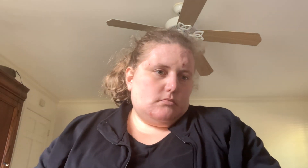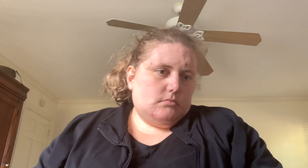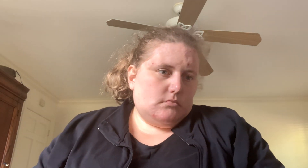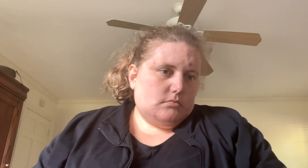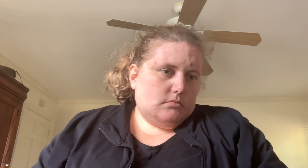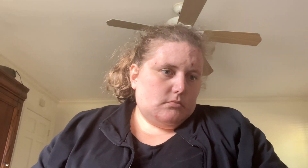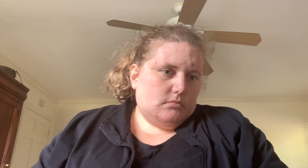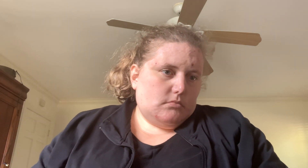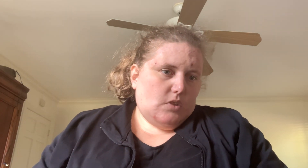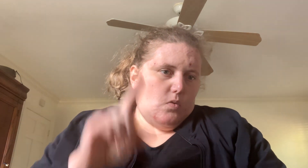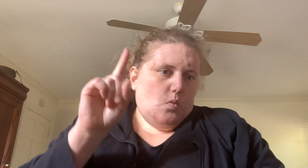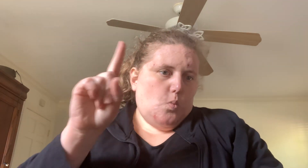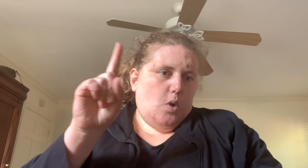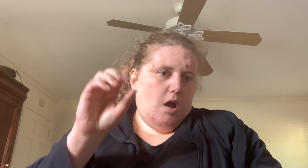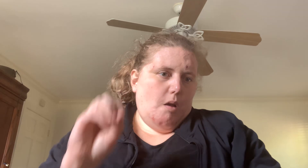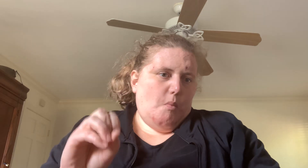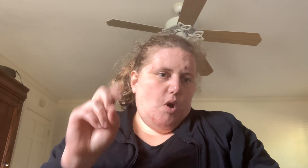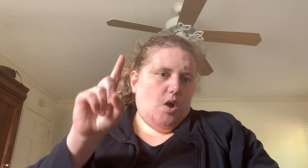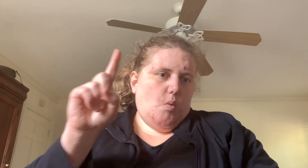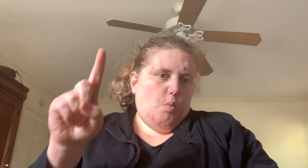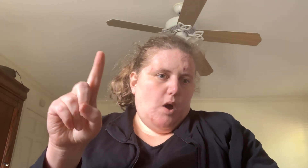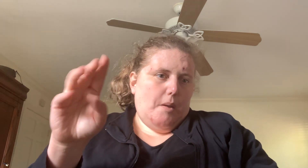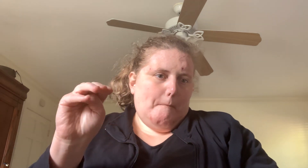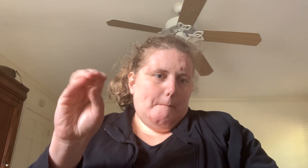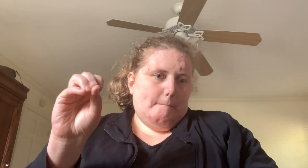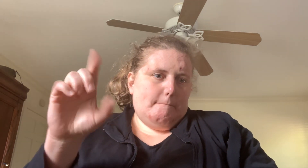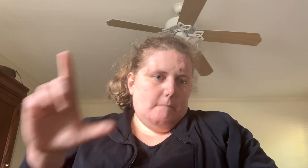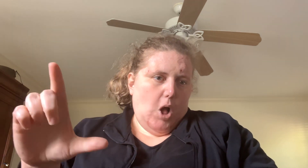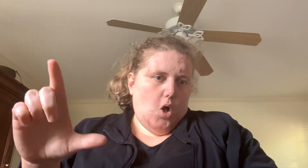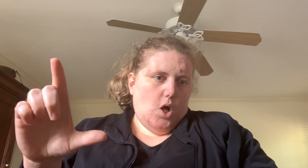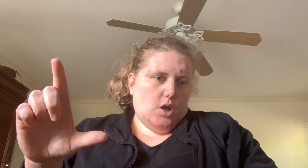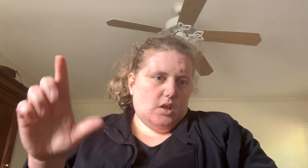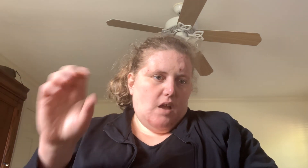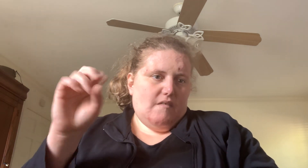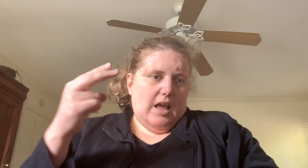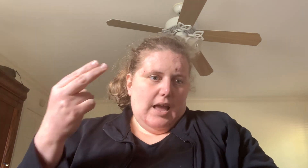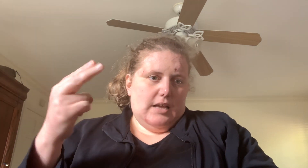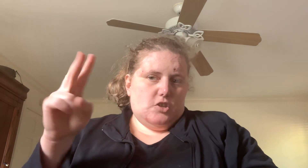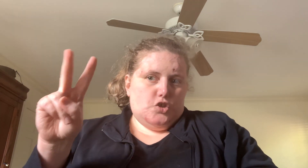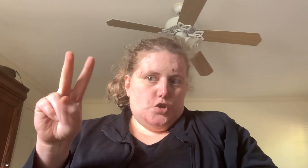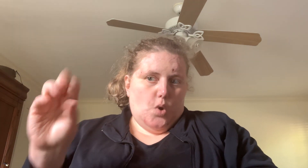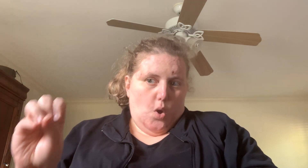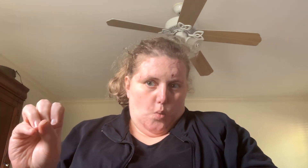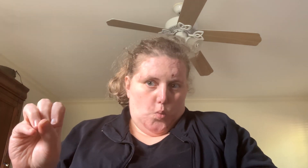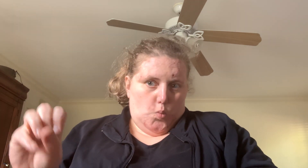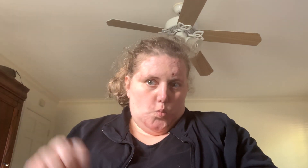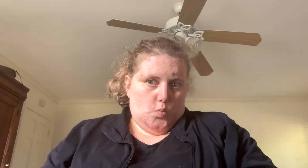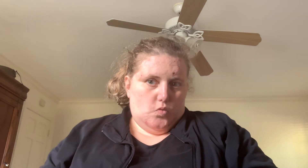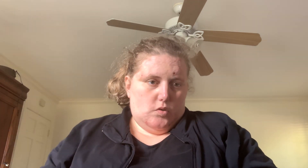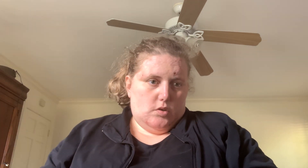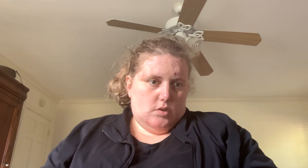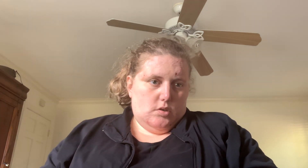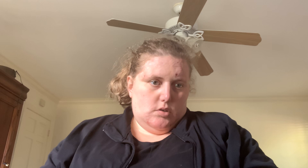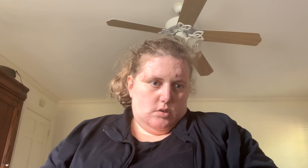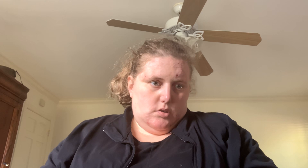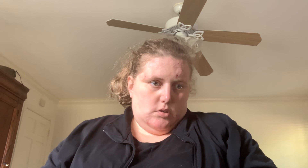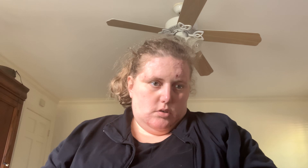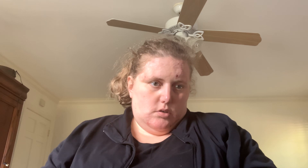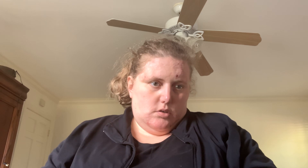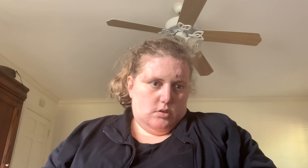that 1.1 moles of H2O. So what did I just find out? I just